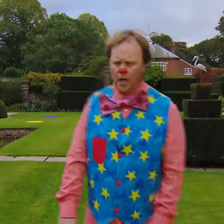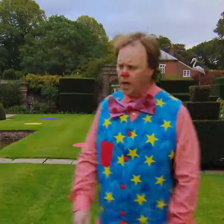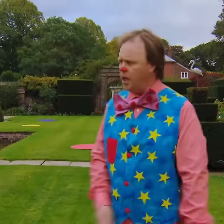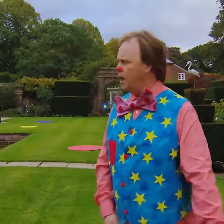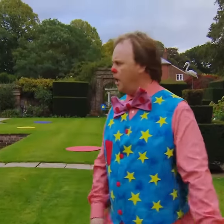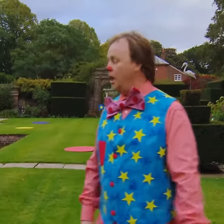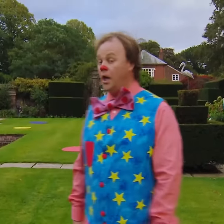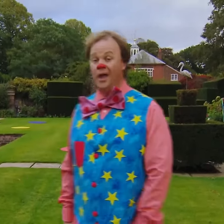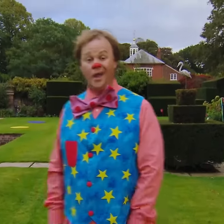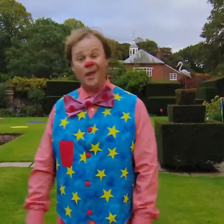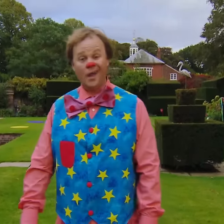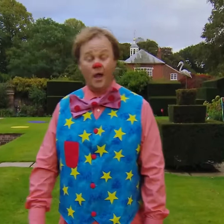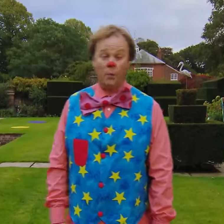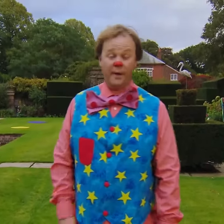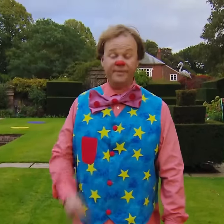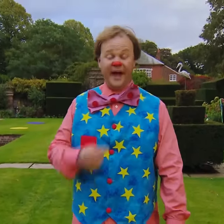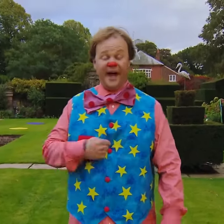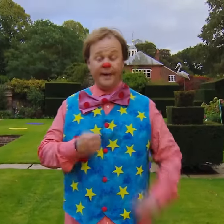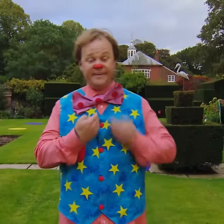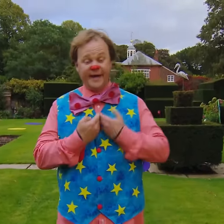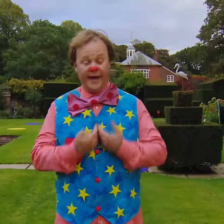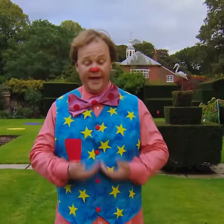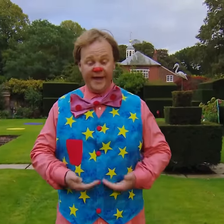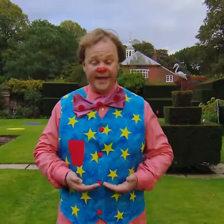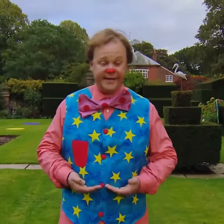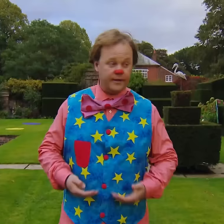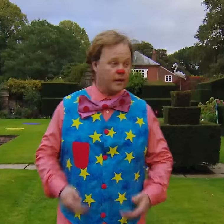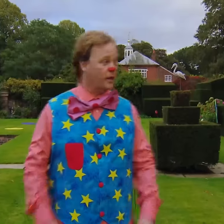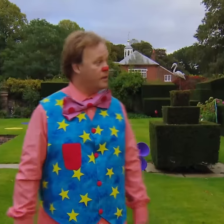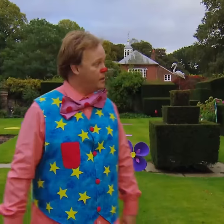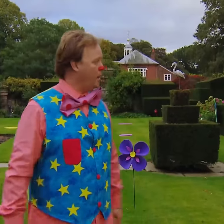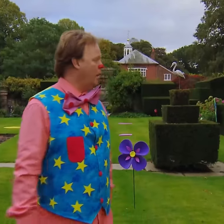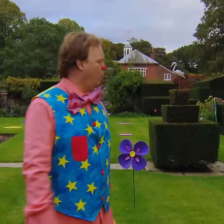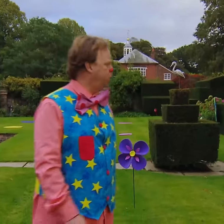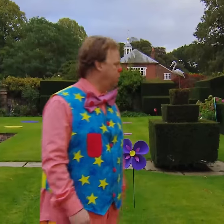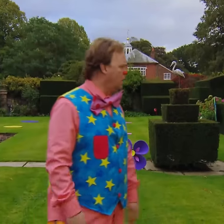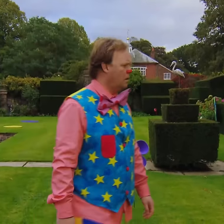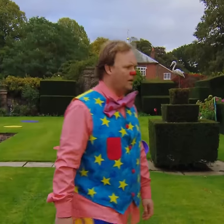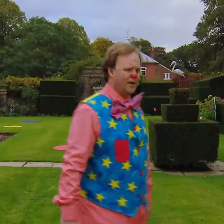Matter, Mr. Tumble? Well, I'm tired. Why don't you sit down?